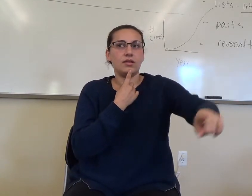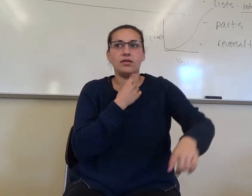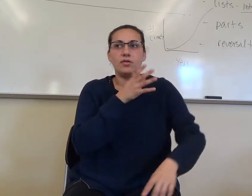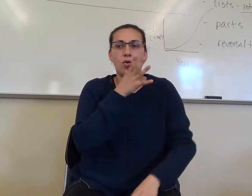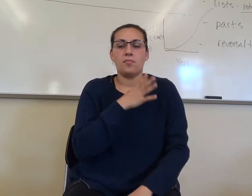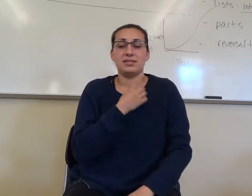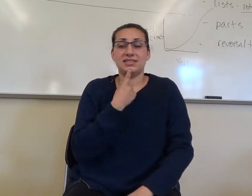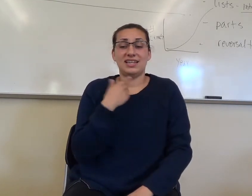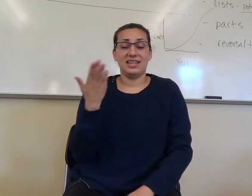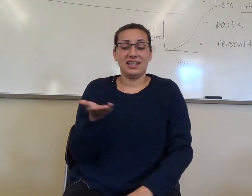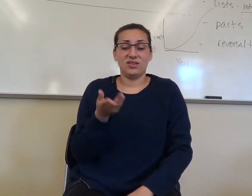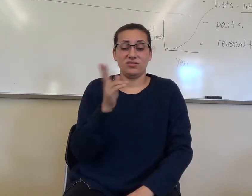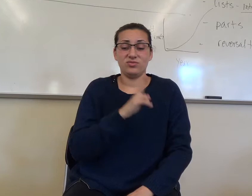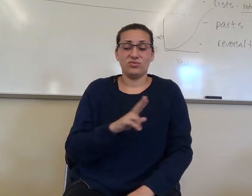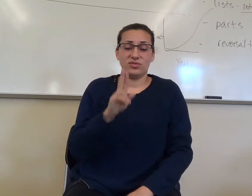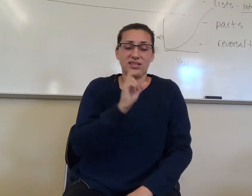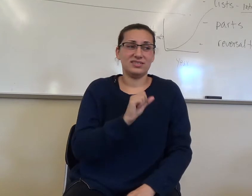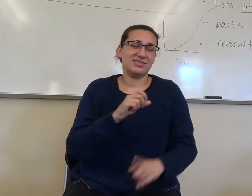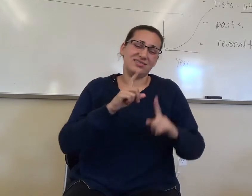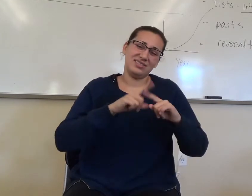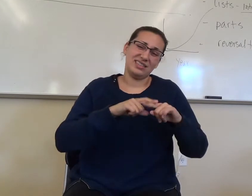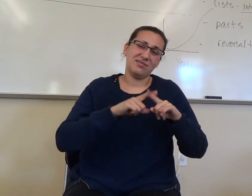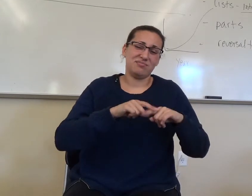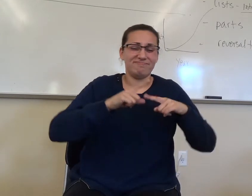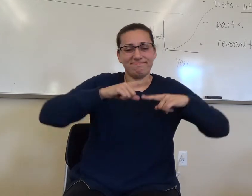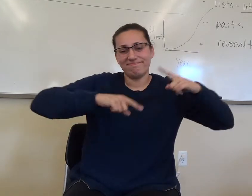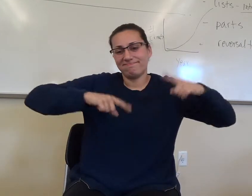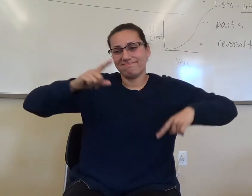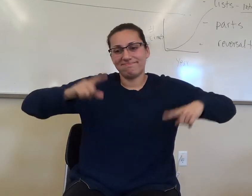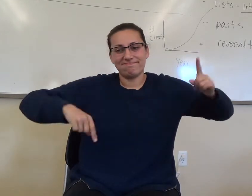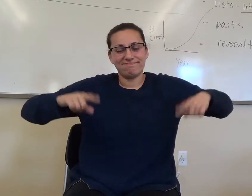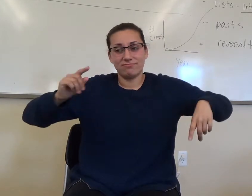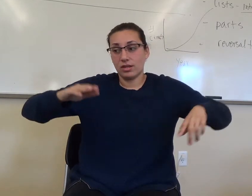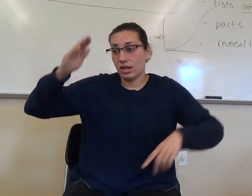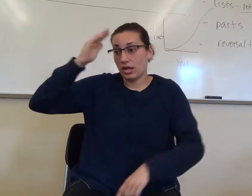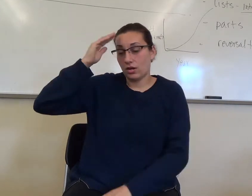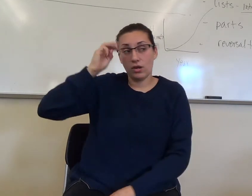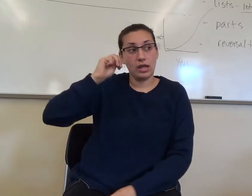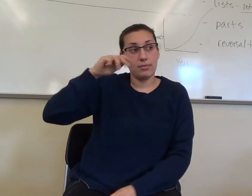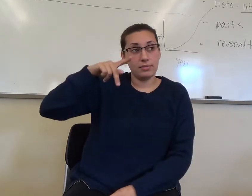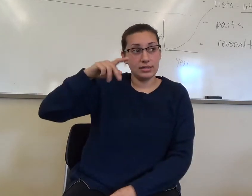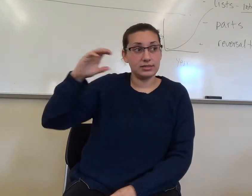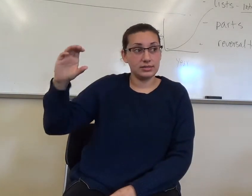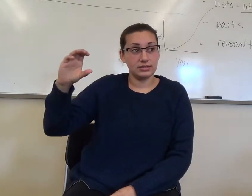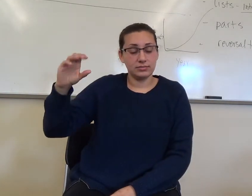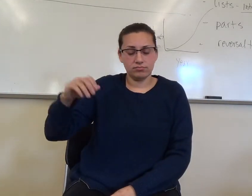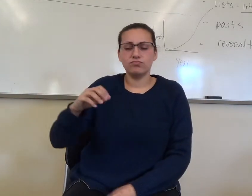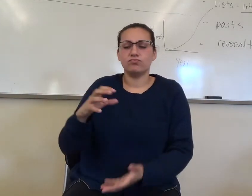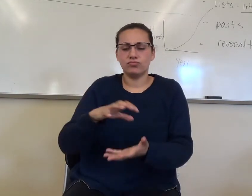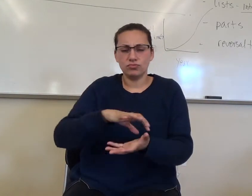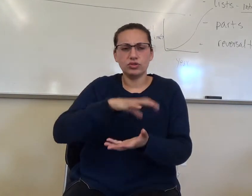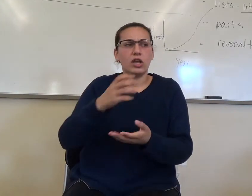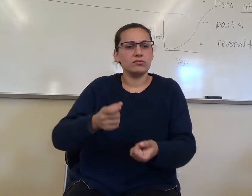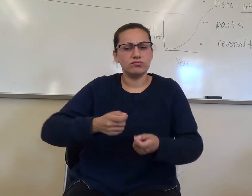It depends here. Yeah, it depends. I know MPCs is pretty generous. Other